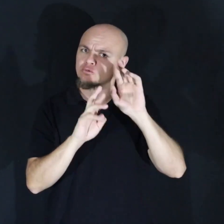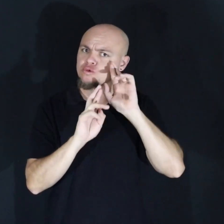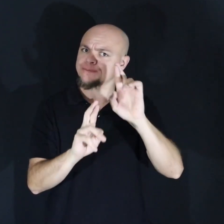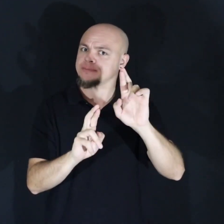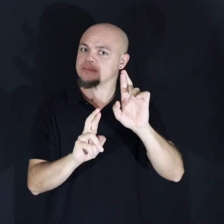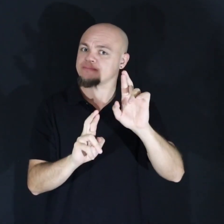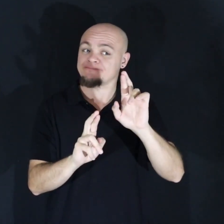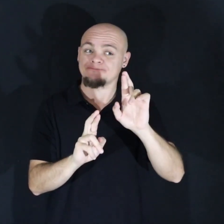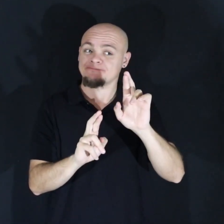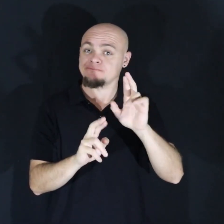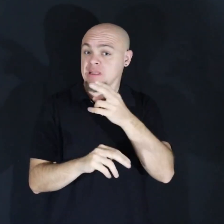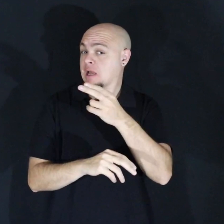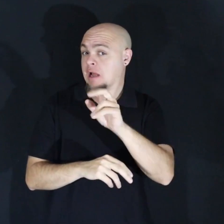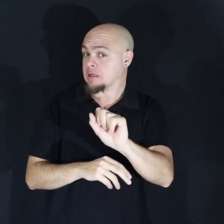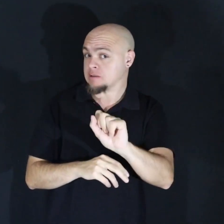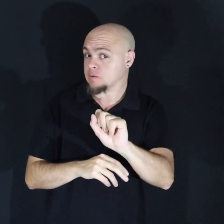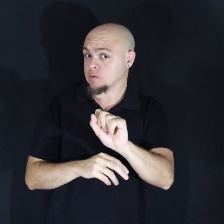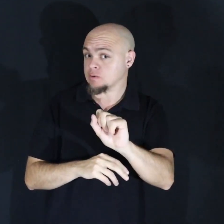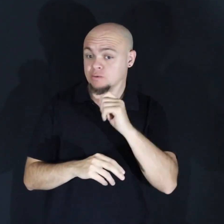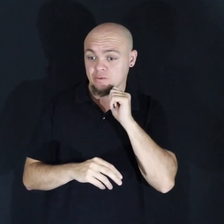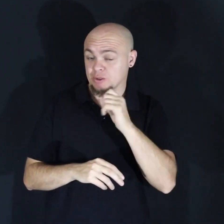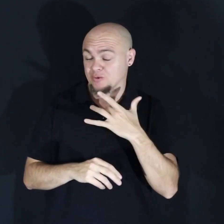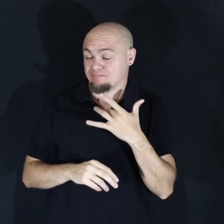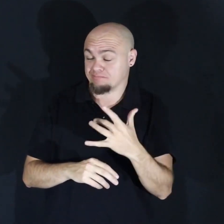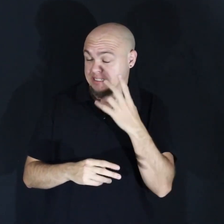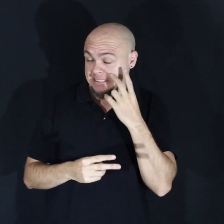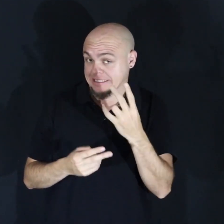we do not see in high school students today.